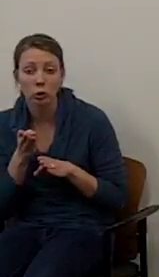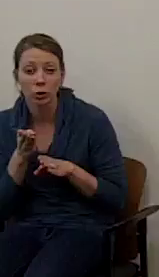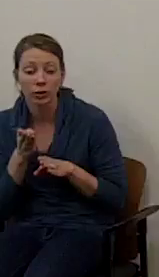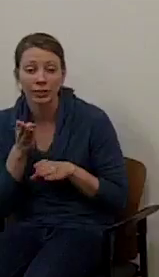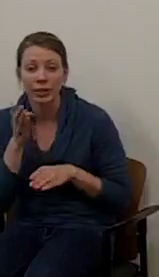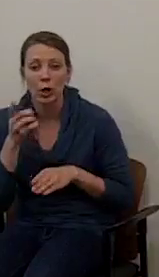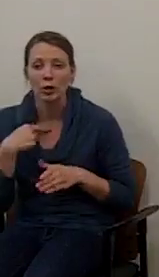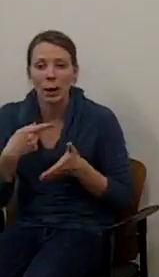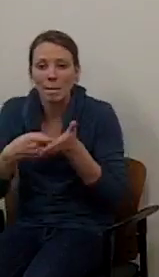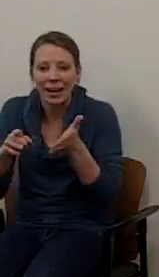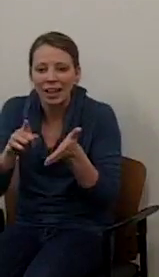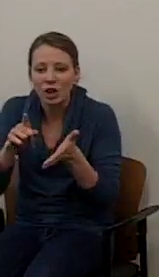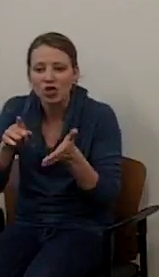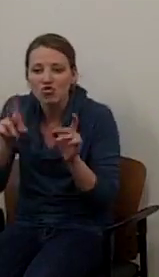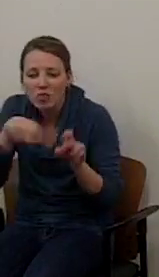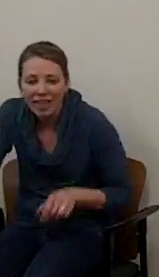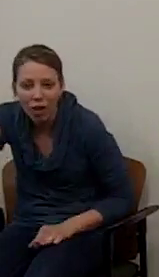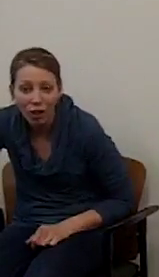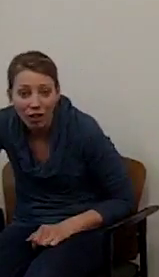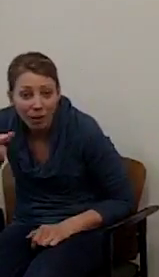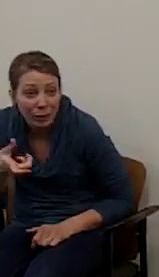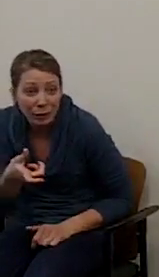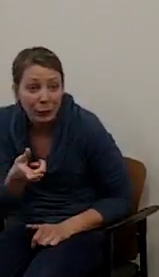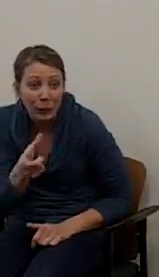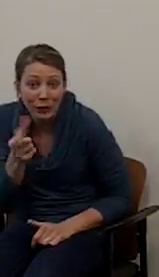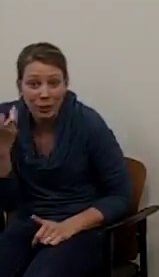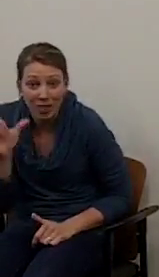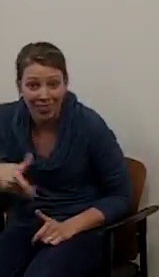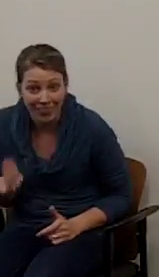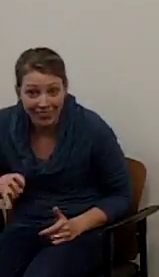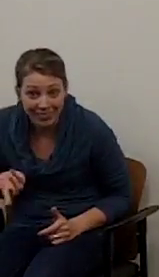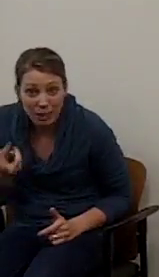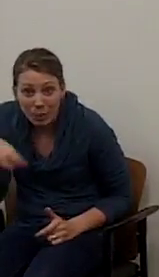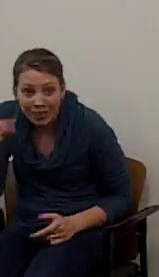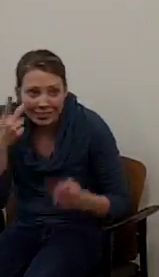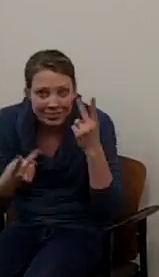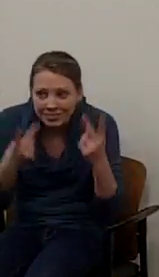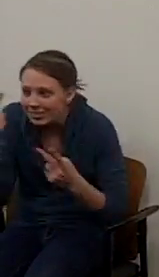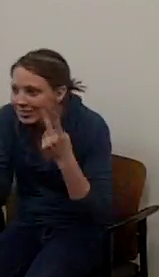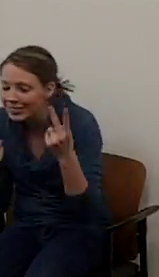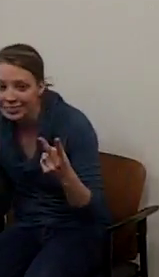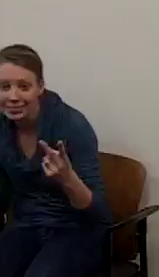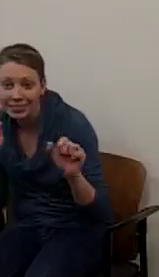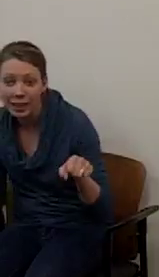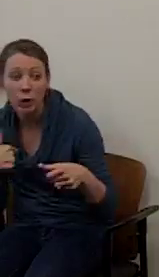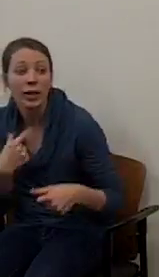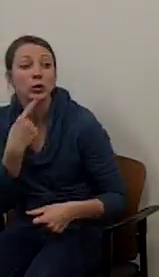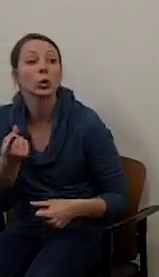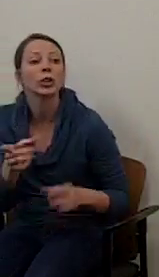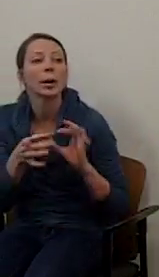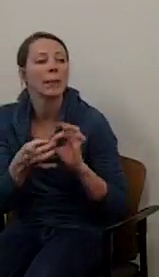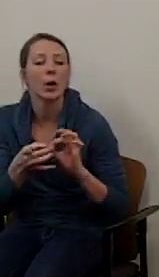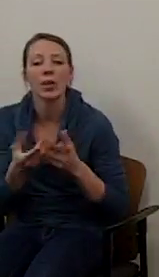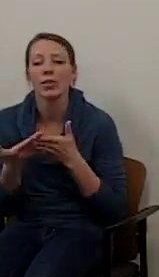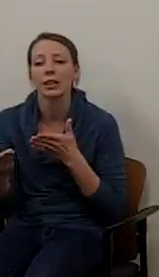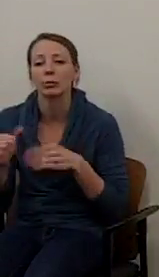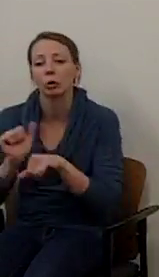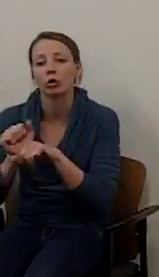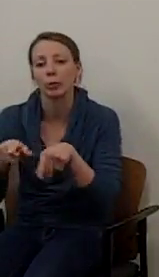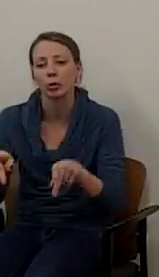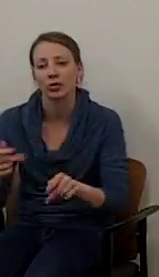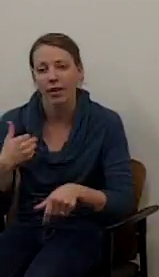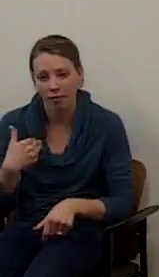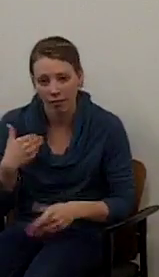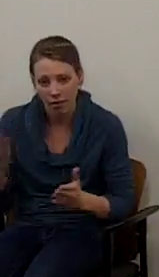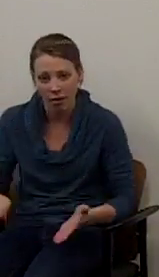mean, who doesn't want to be paid to travel places and see new places? So today I've told you about the job